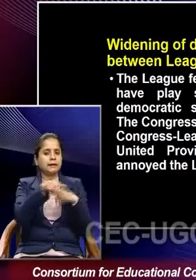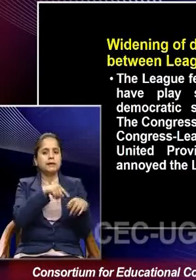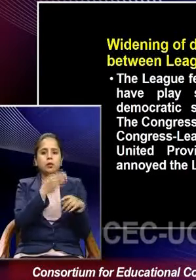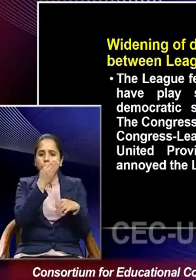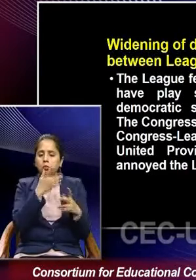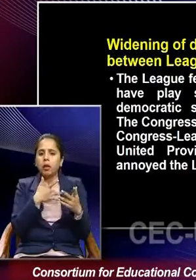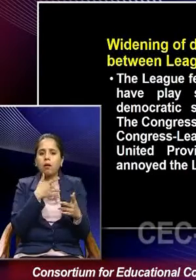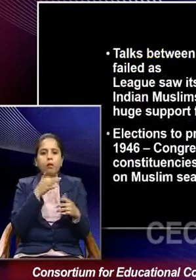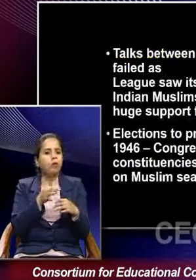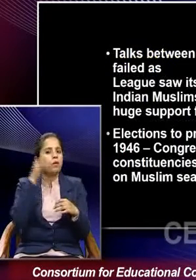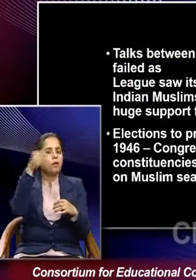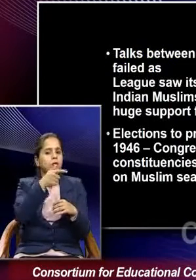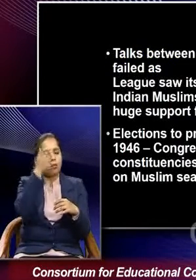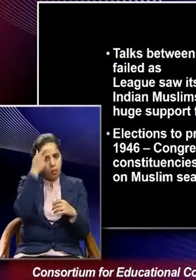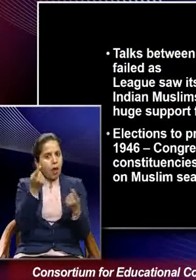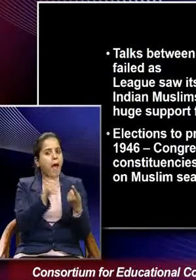in the future.